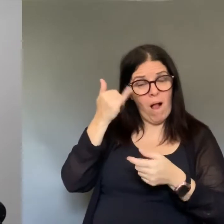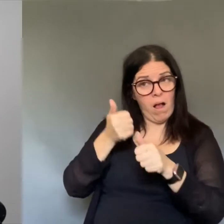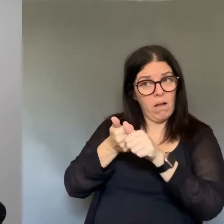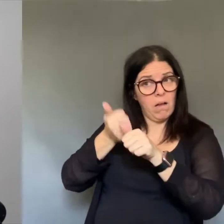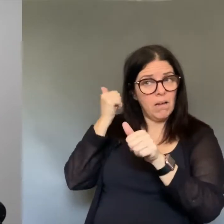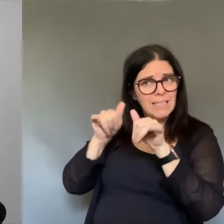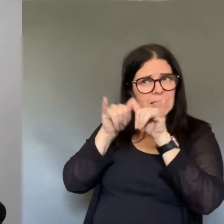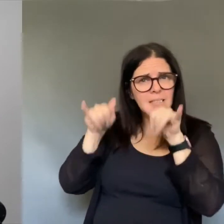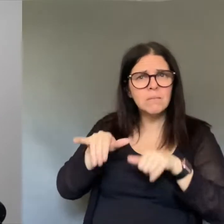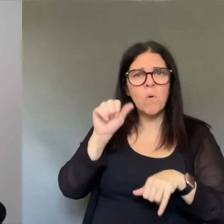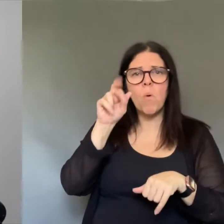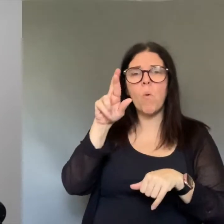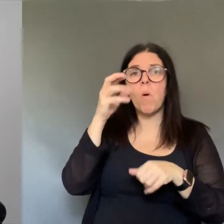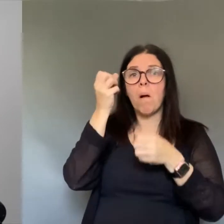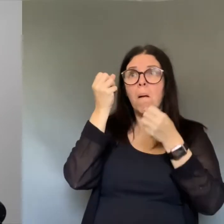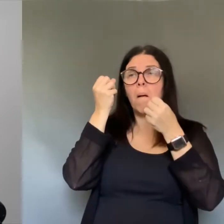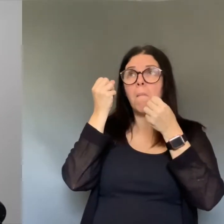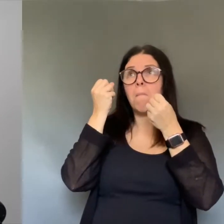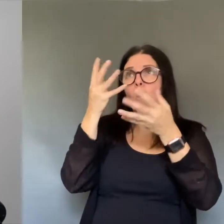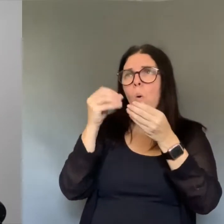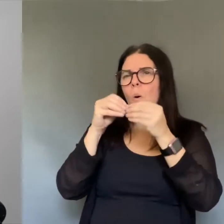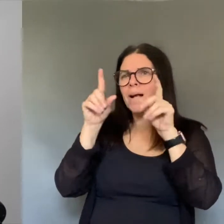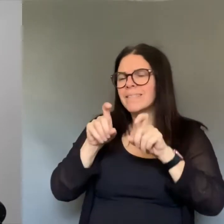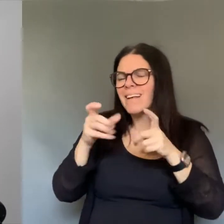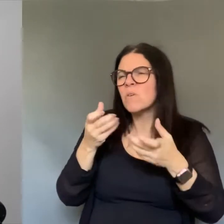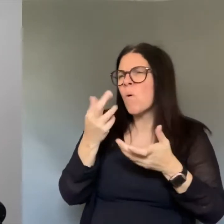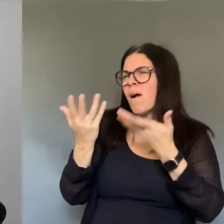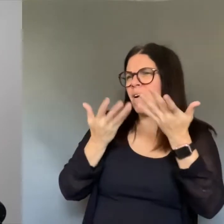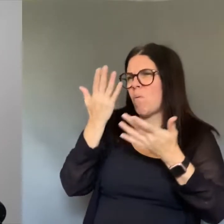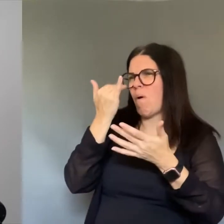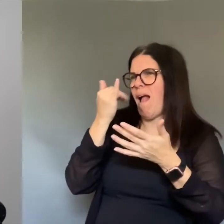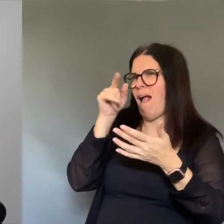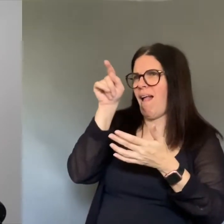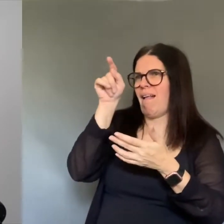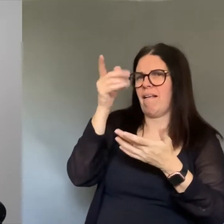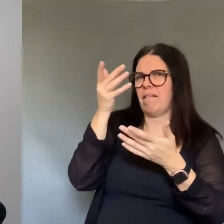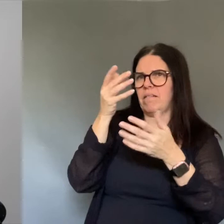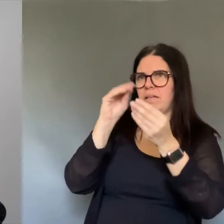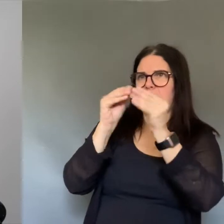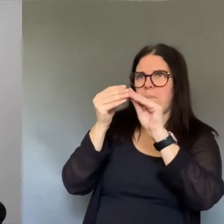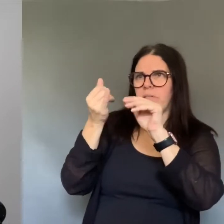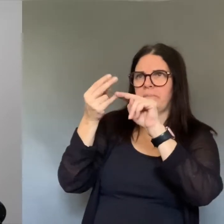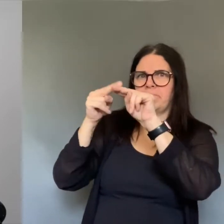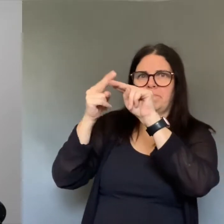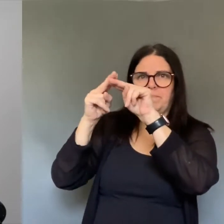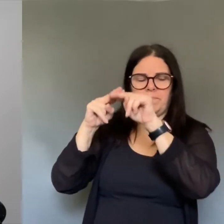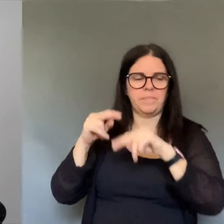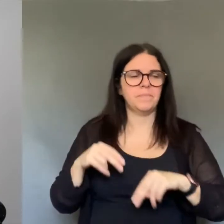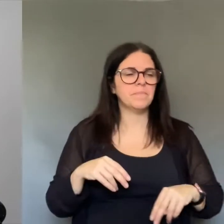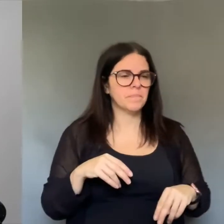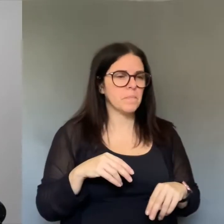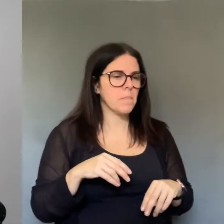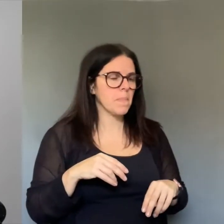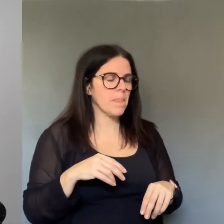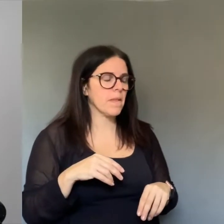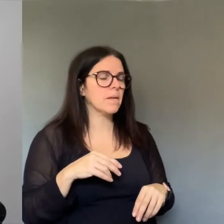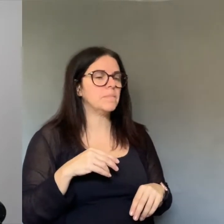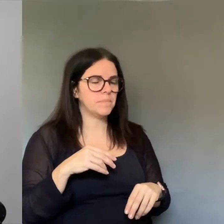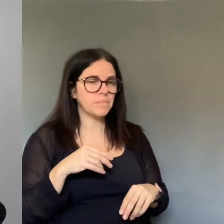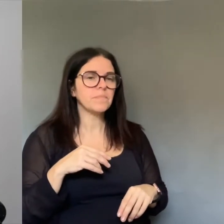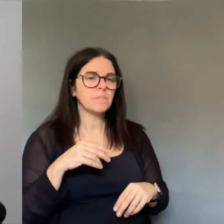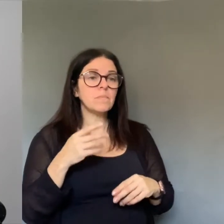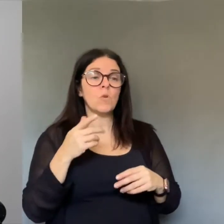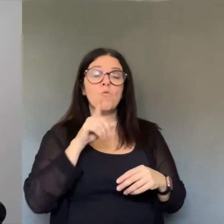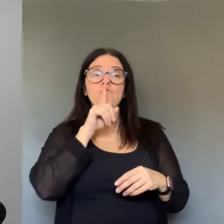is that simply because we're testing more? We have been testing more individuals and more proactively in